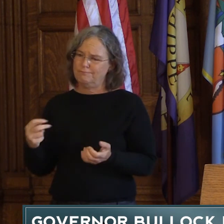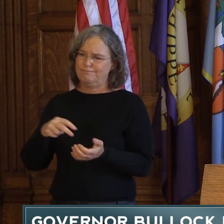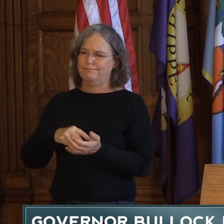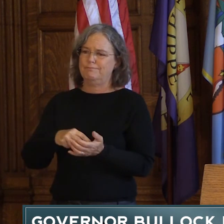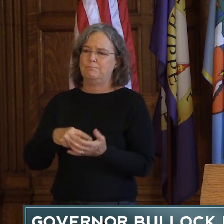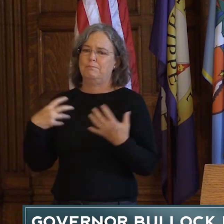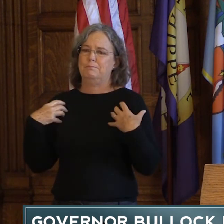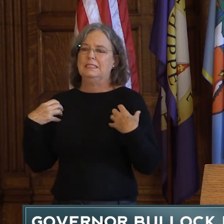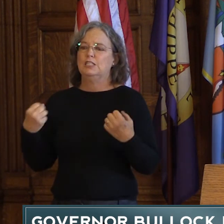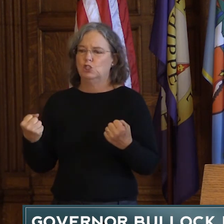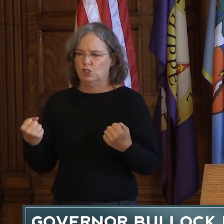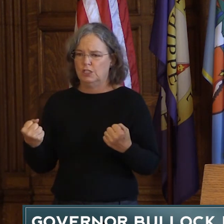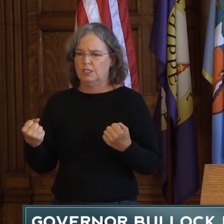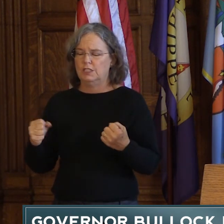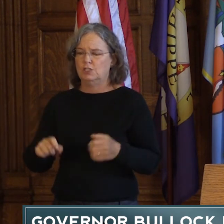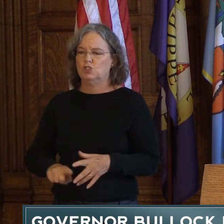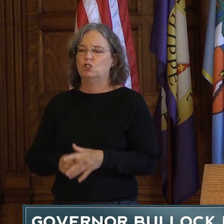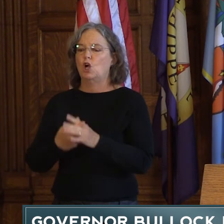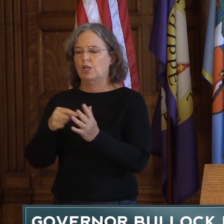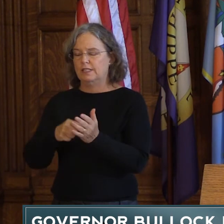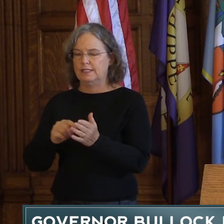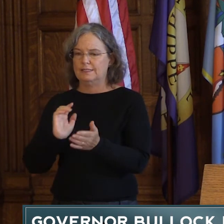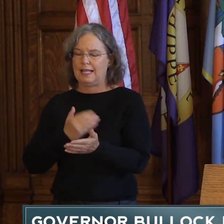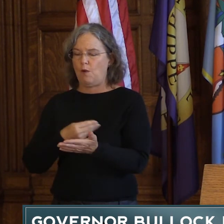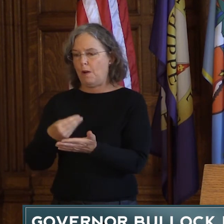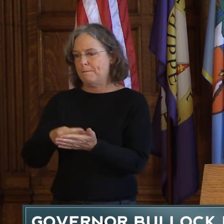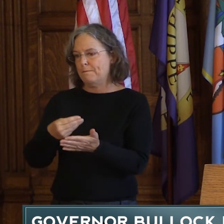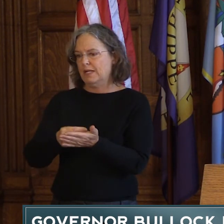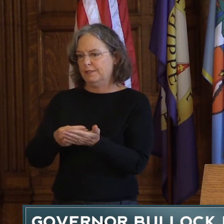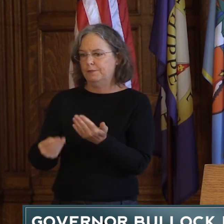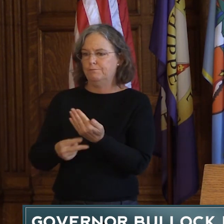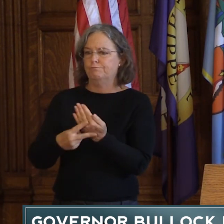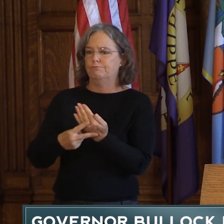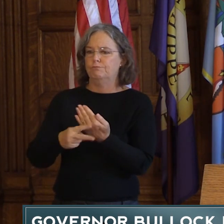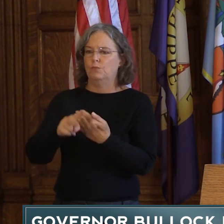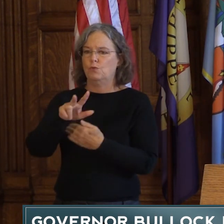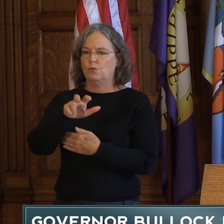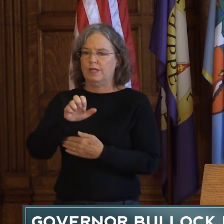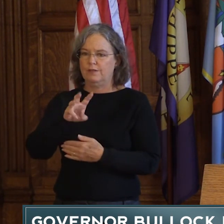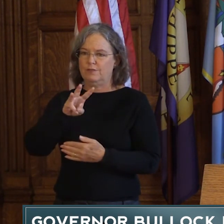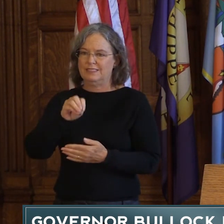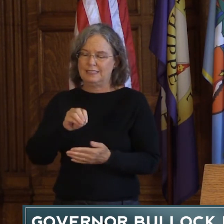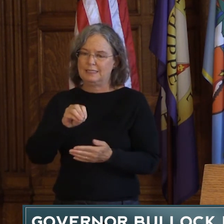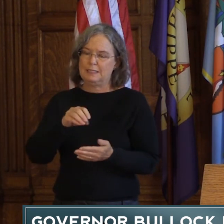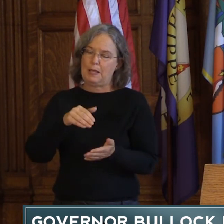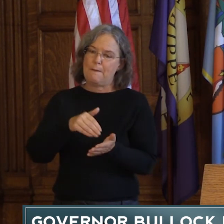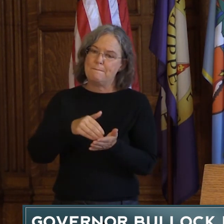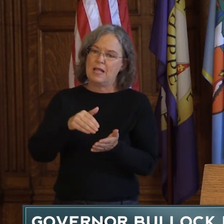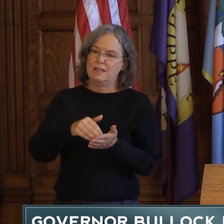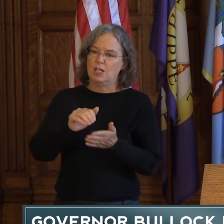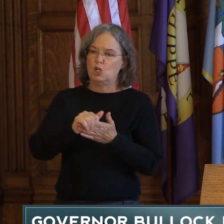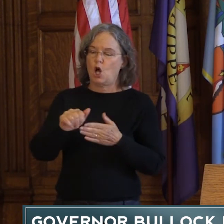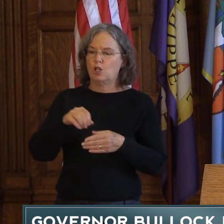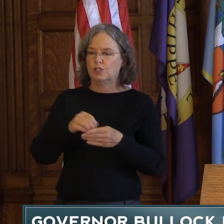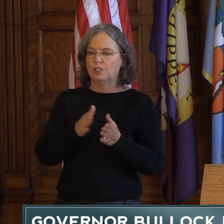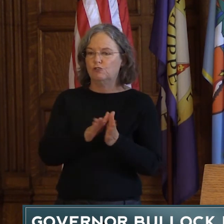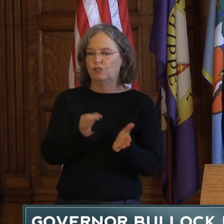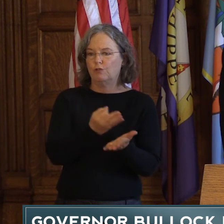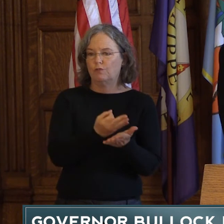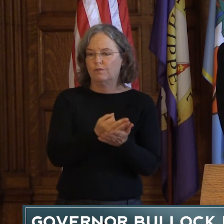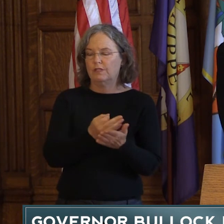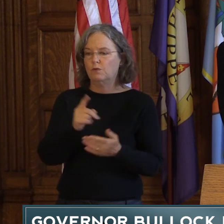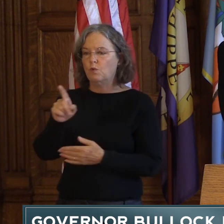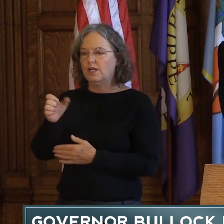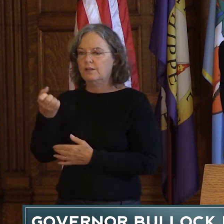into this. Our reserves, we had approximately $360 million in the general fund, $117